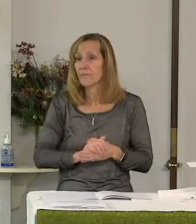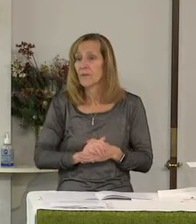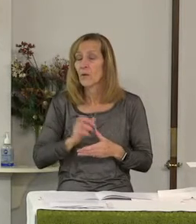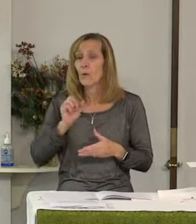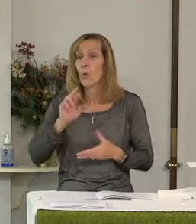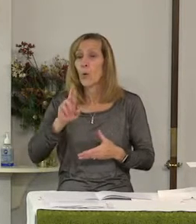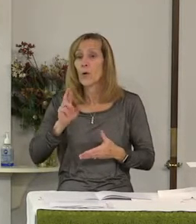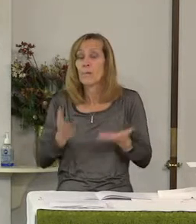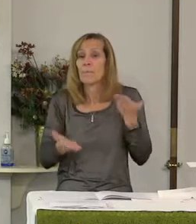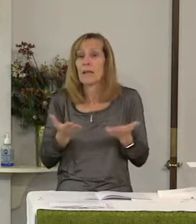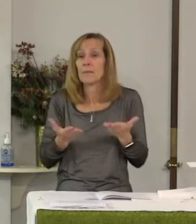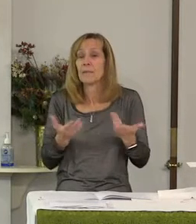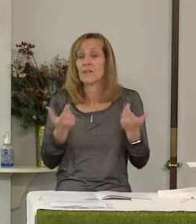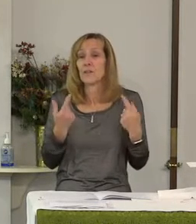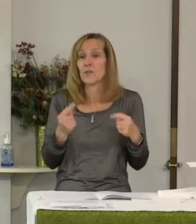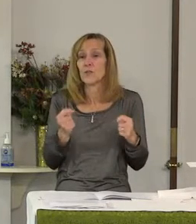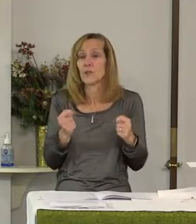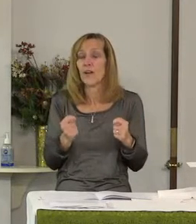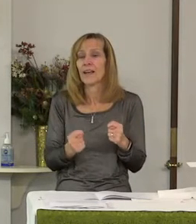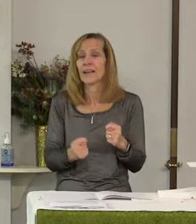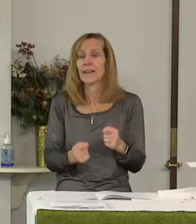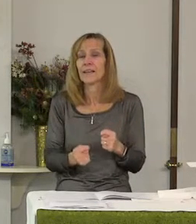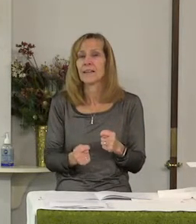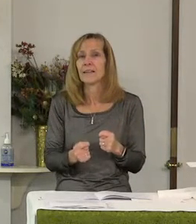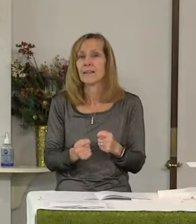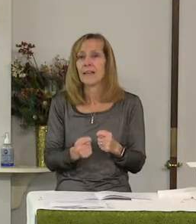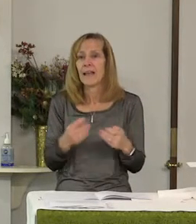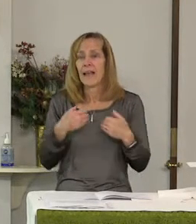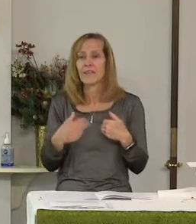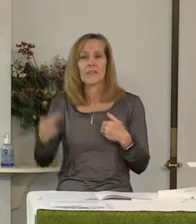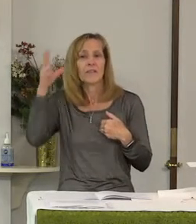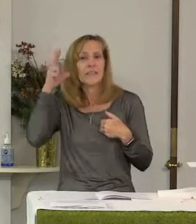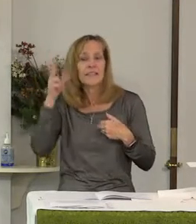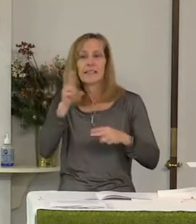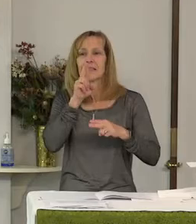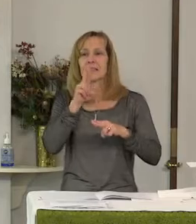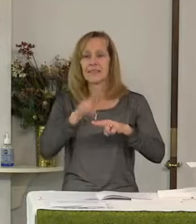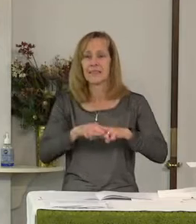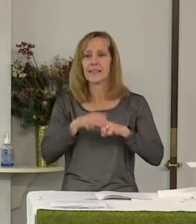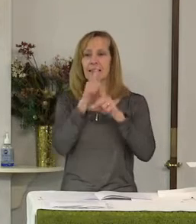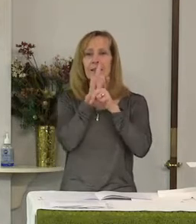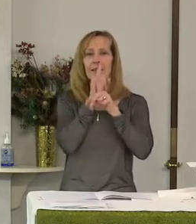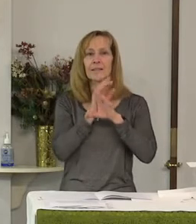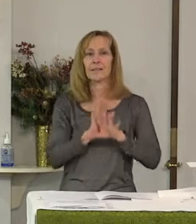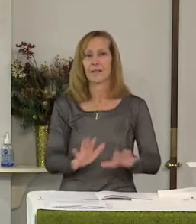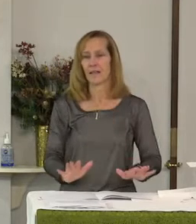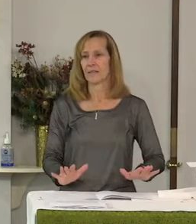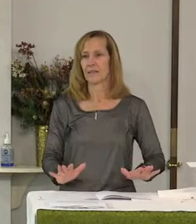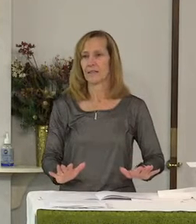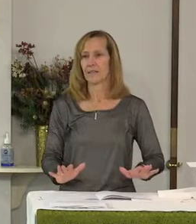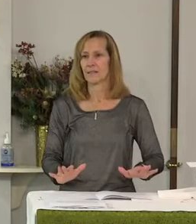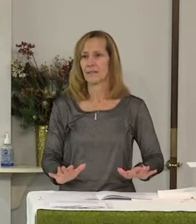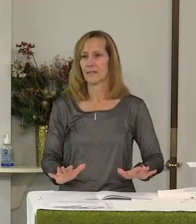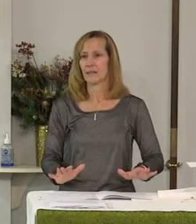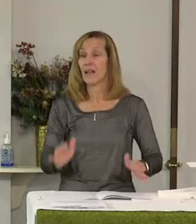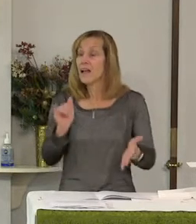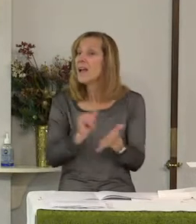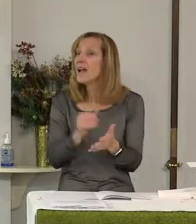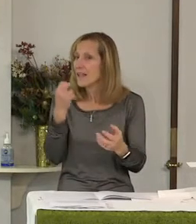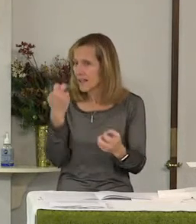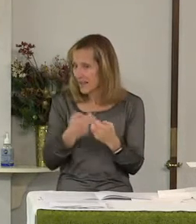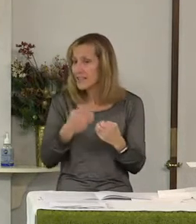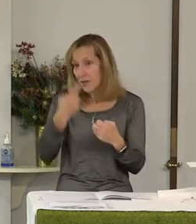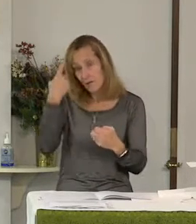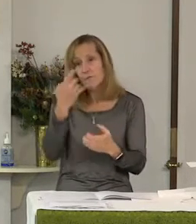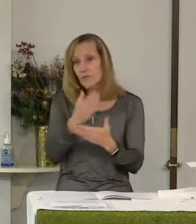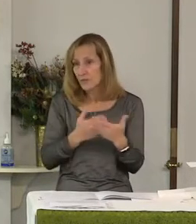Or you may want to try deepening your listening by sitting in silence. This is really hard